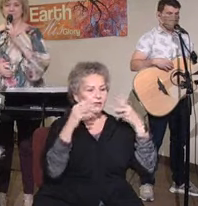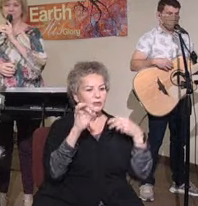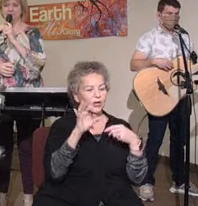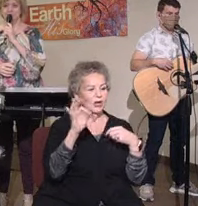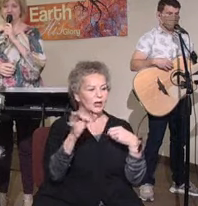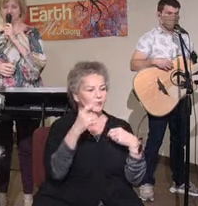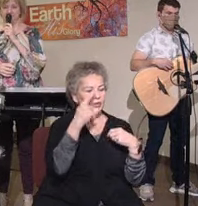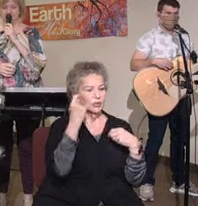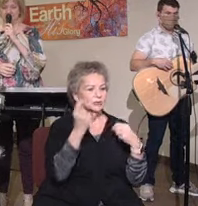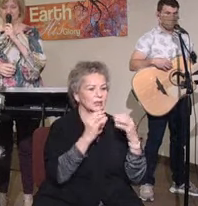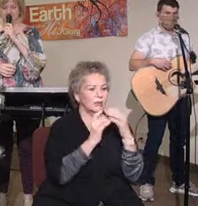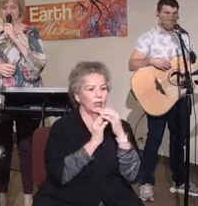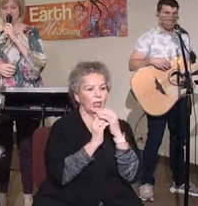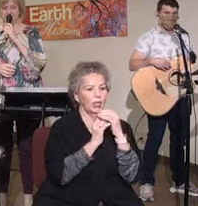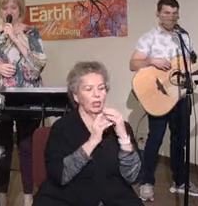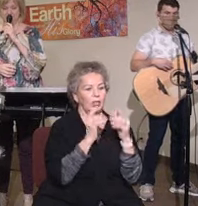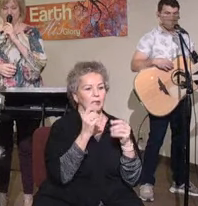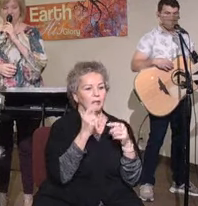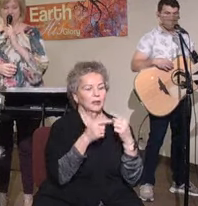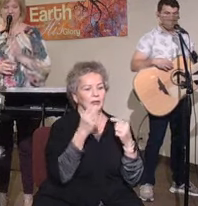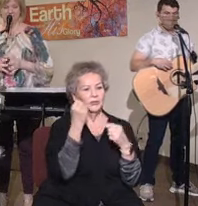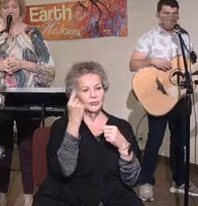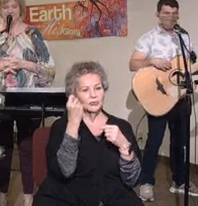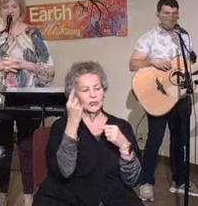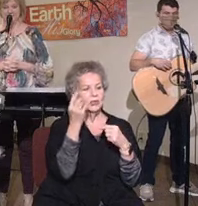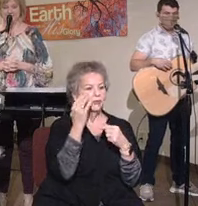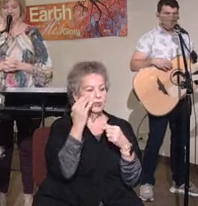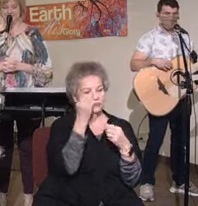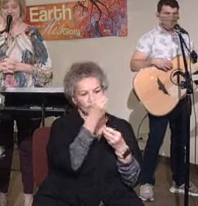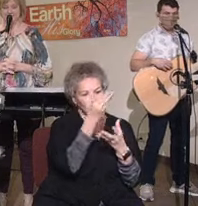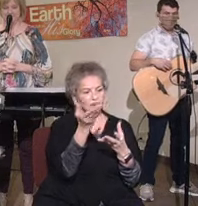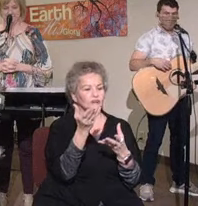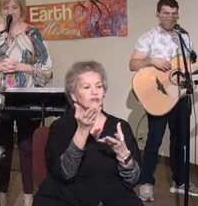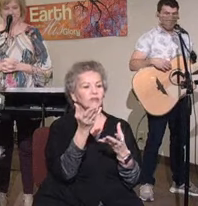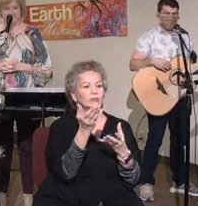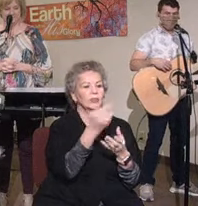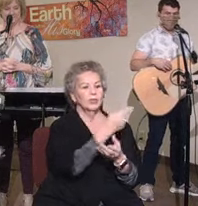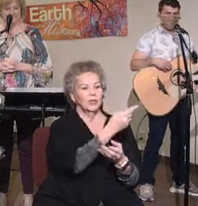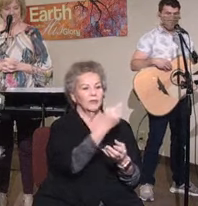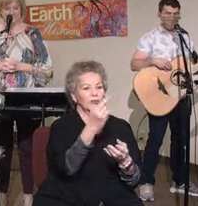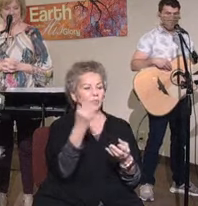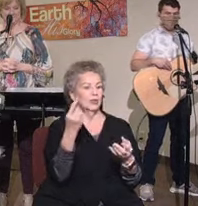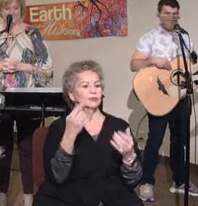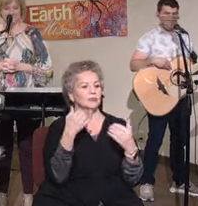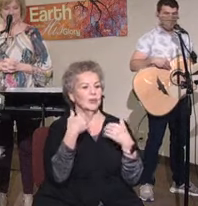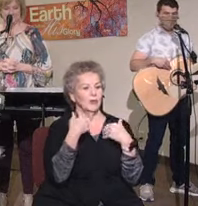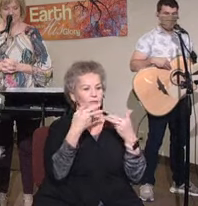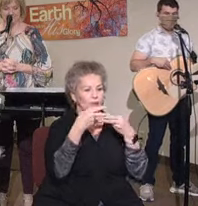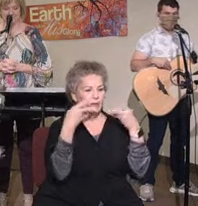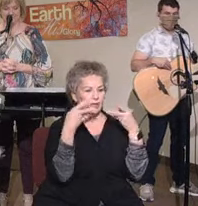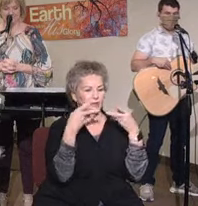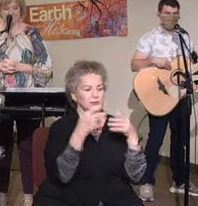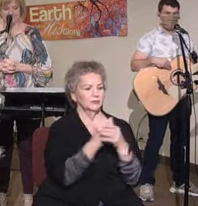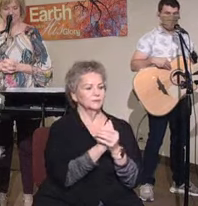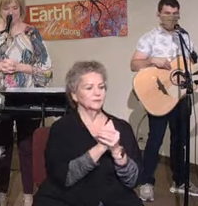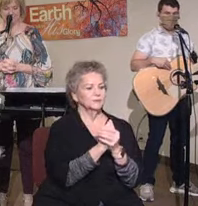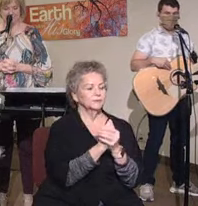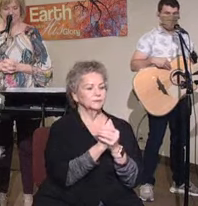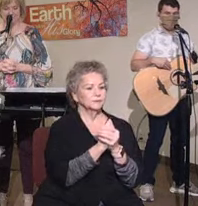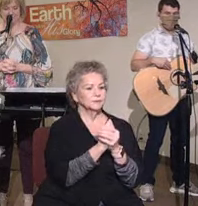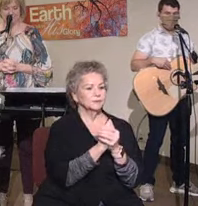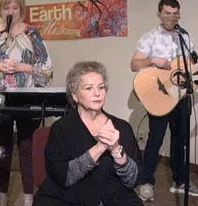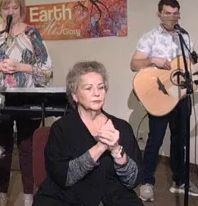that comes through it, so just know that part. But otherwise, it's strict social distancing, so thank you